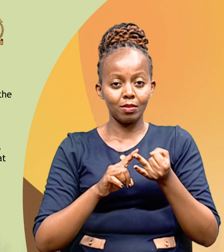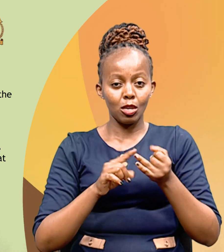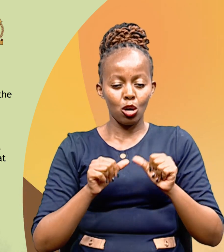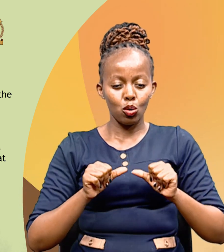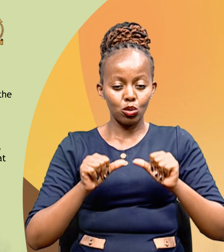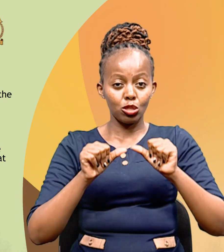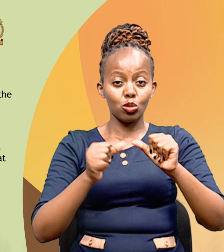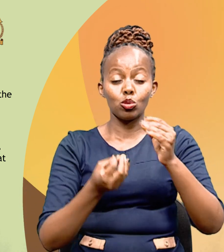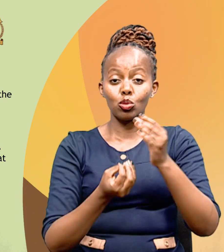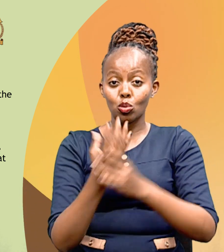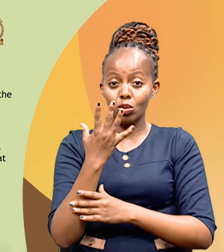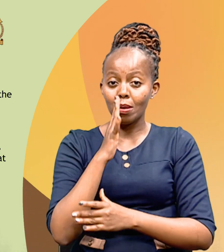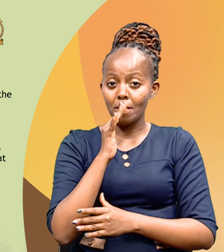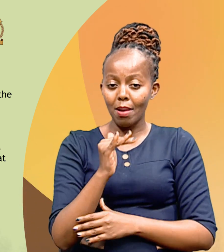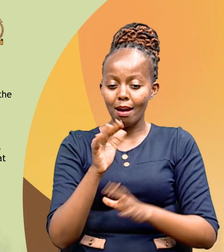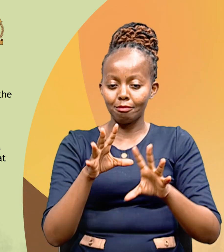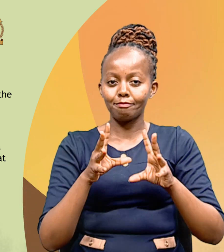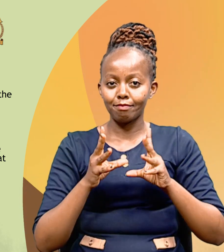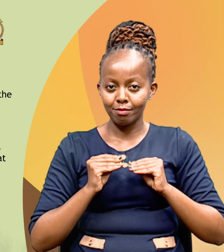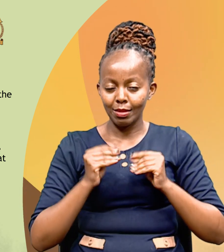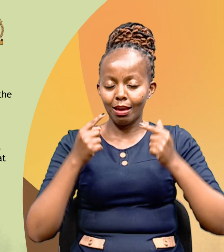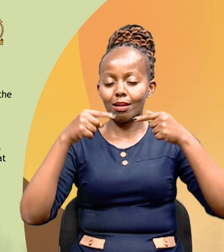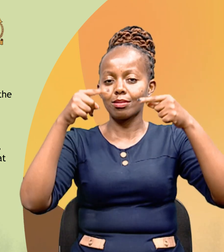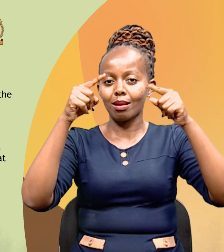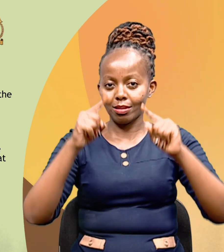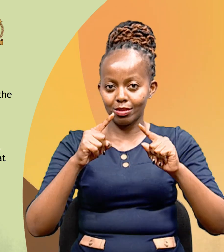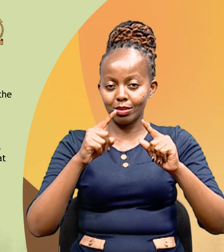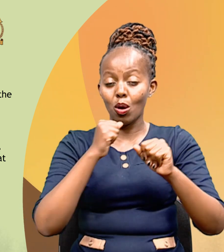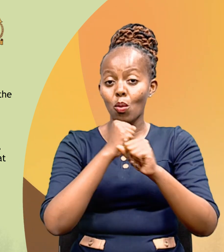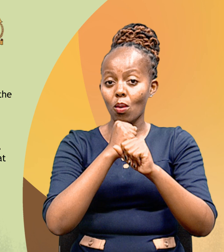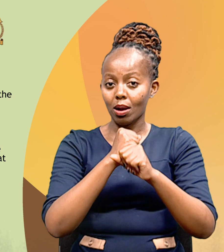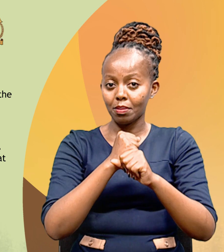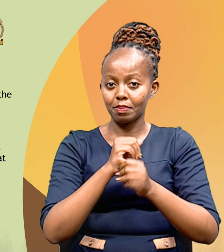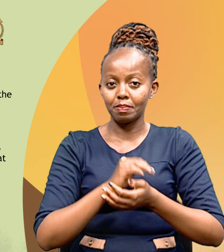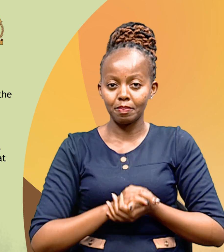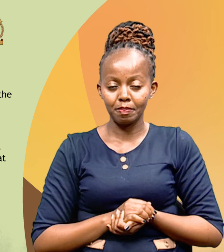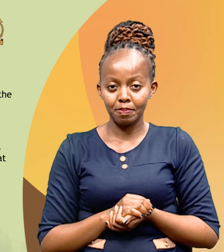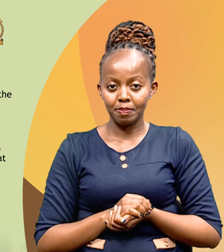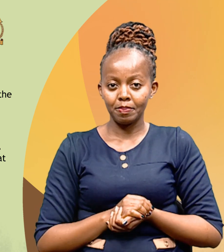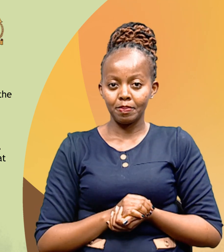continuous growth by embracing excellent performance,